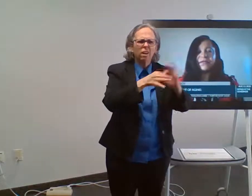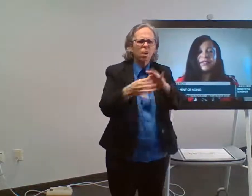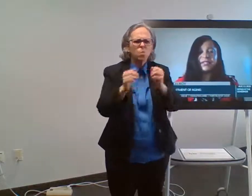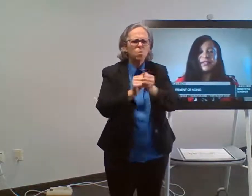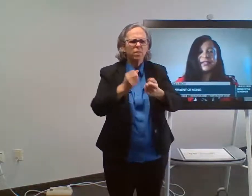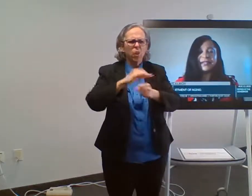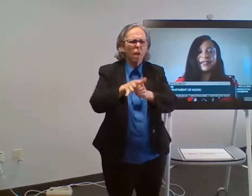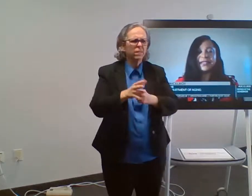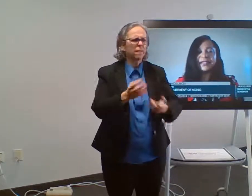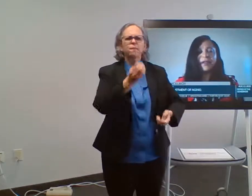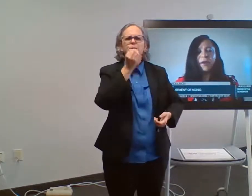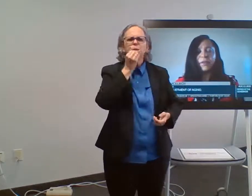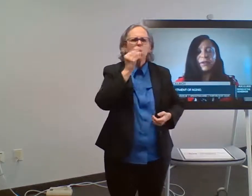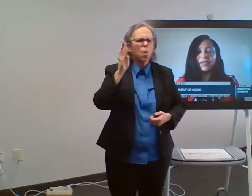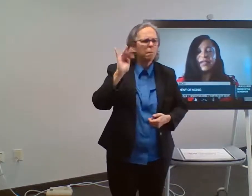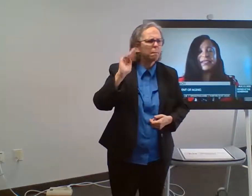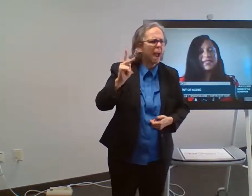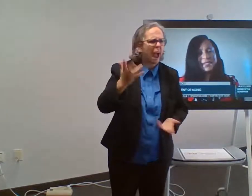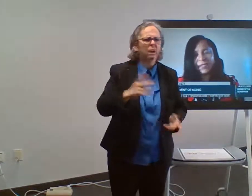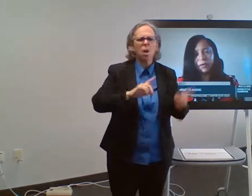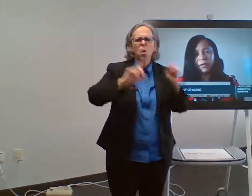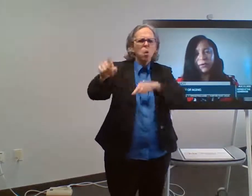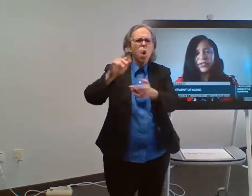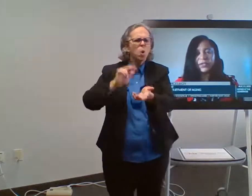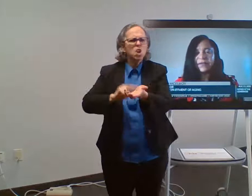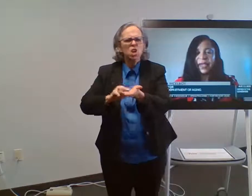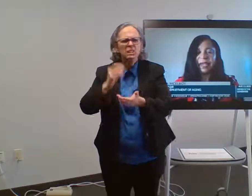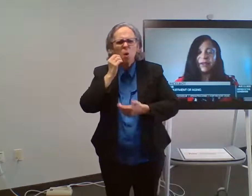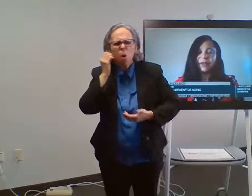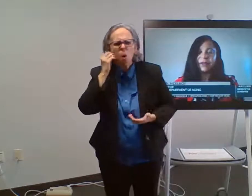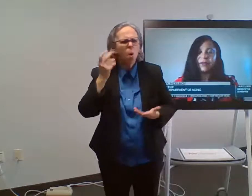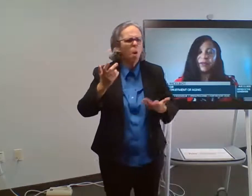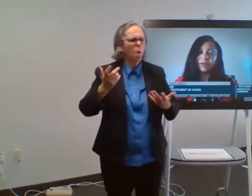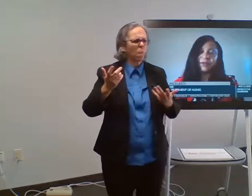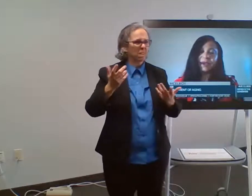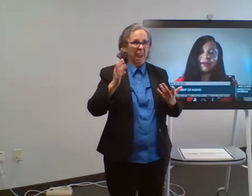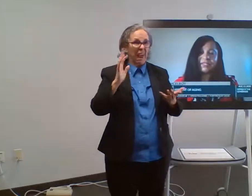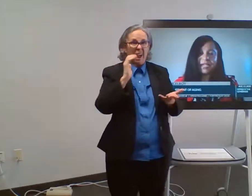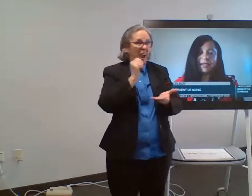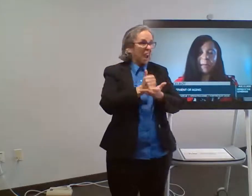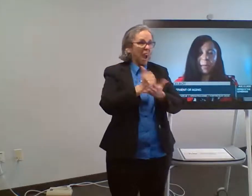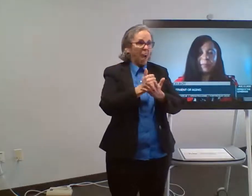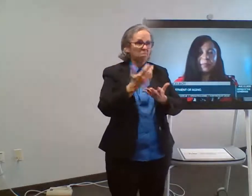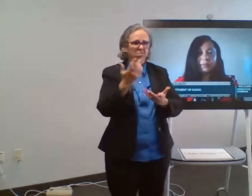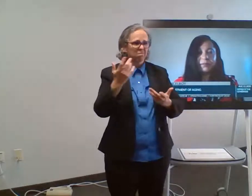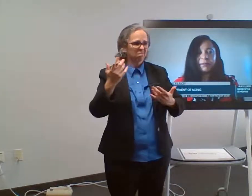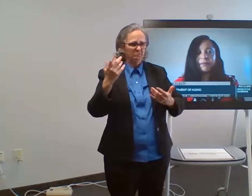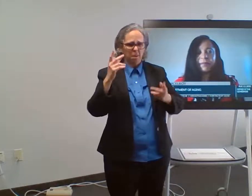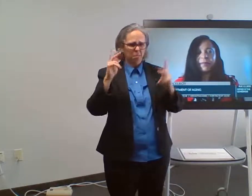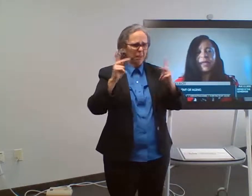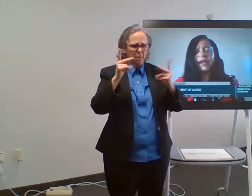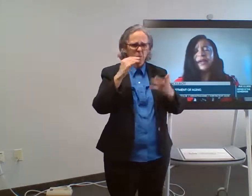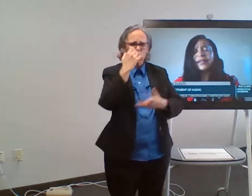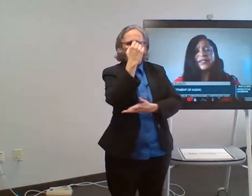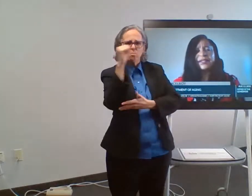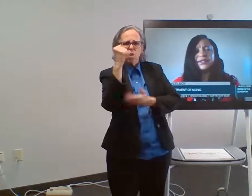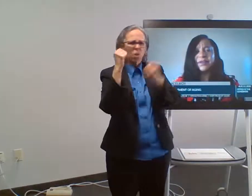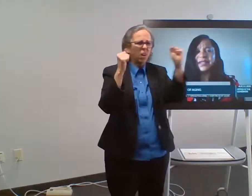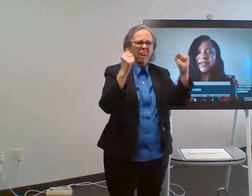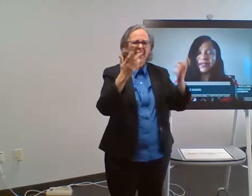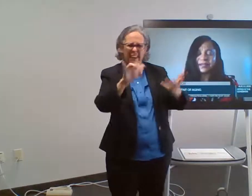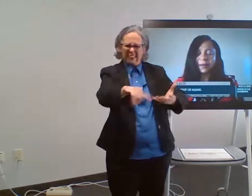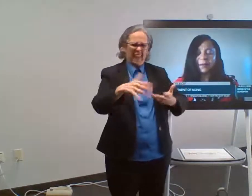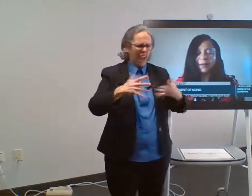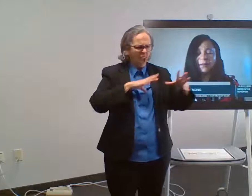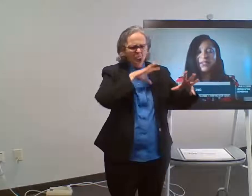our nursing facility cleans, and helping with the civil unrest we've had throughout our state. I could say